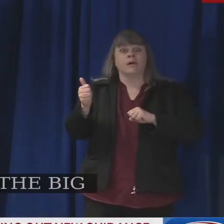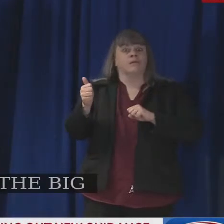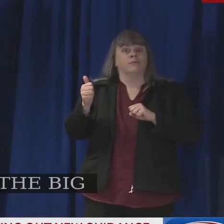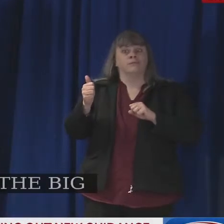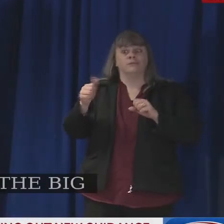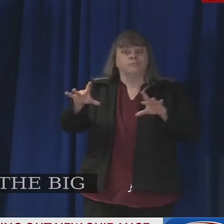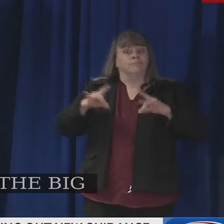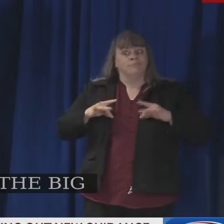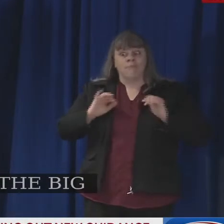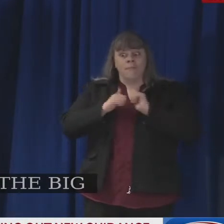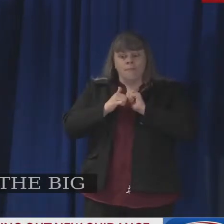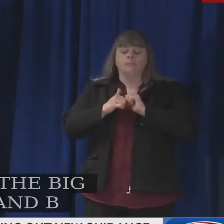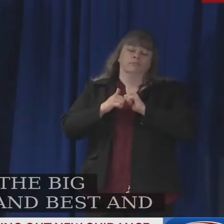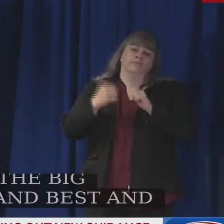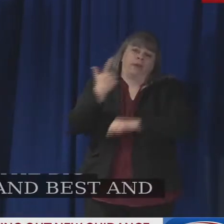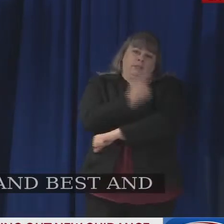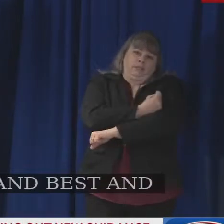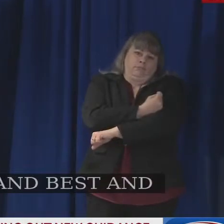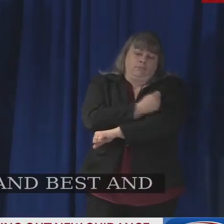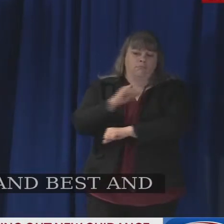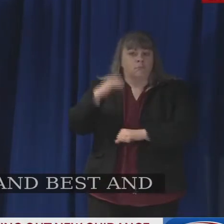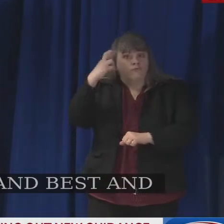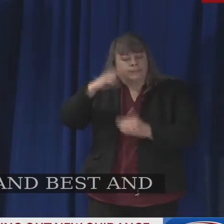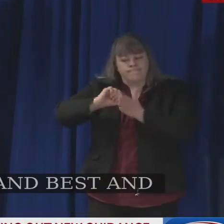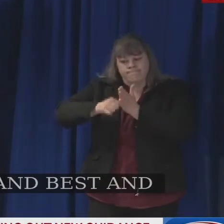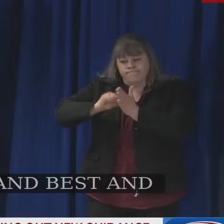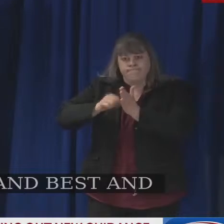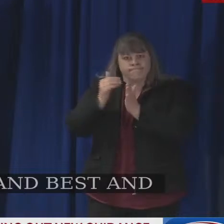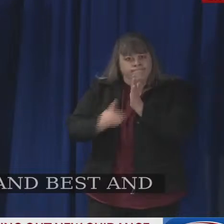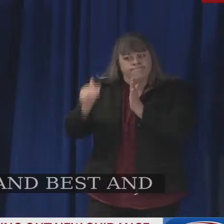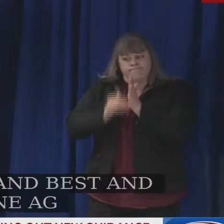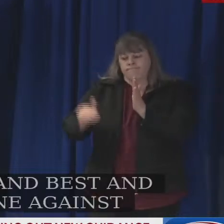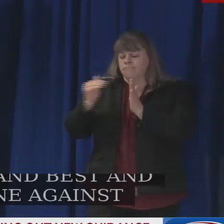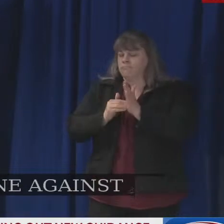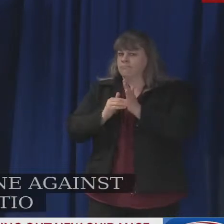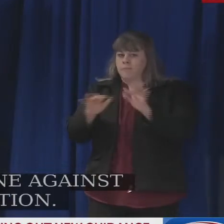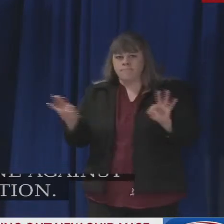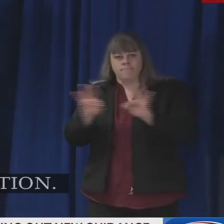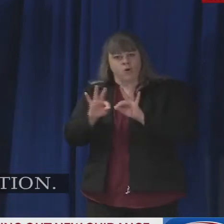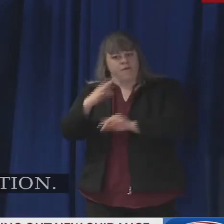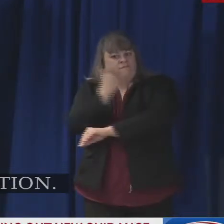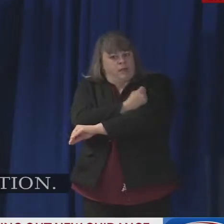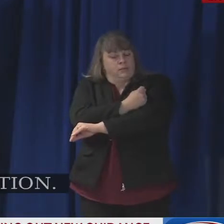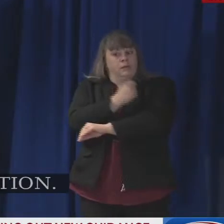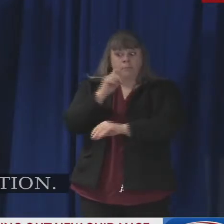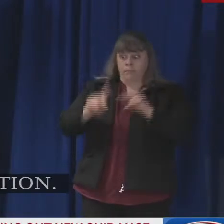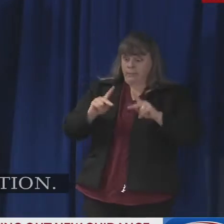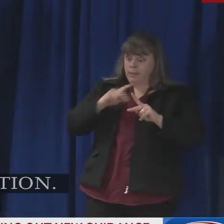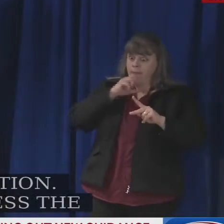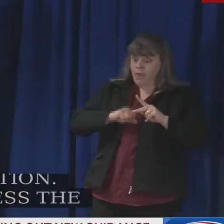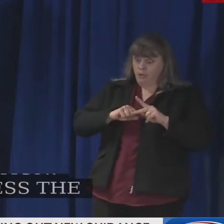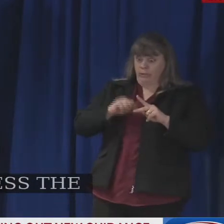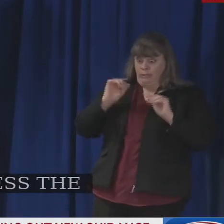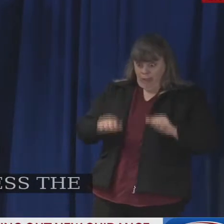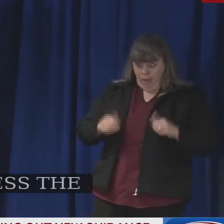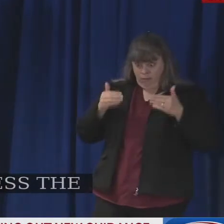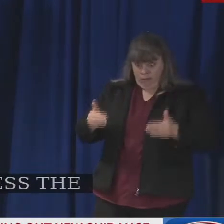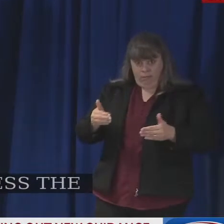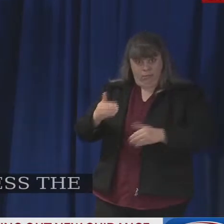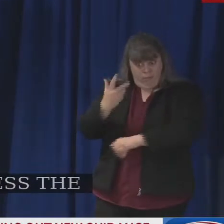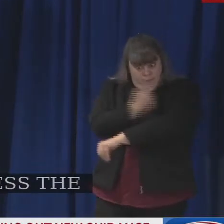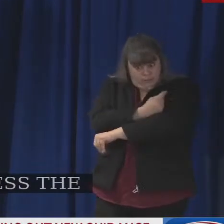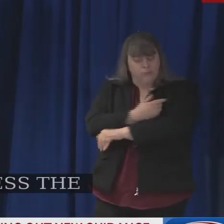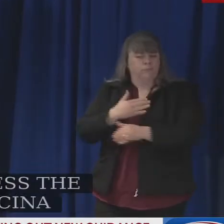vaccination, right? And this is why we continue to stress the importance of vaccination for people that are age eligible in the community.